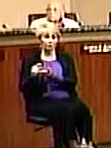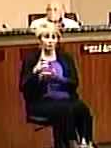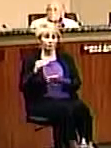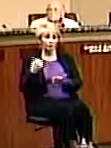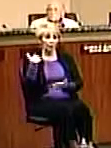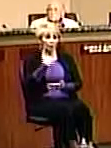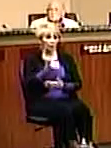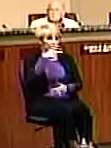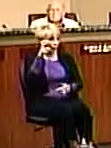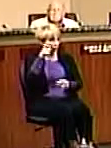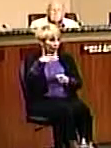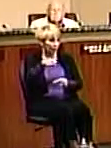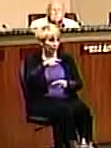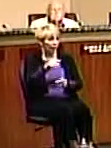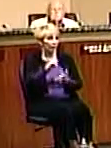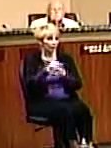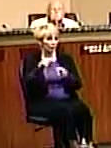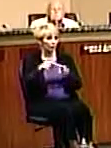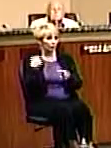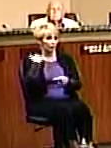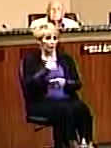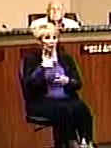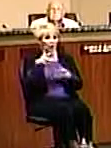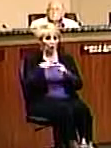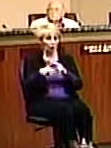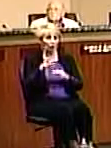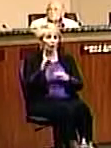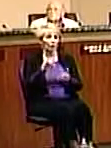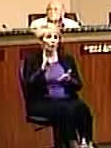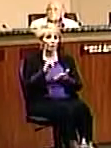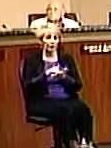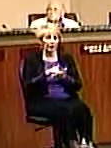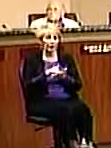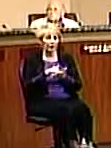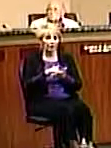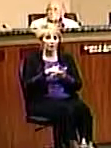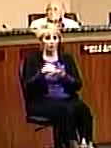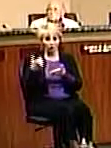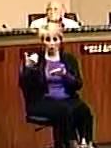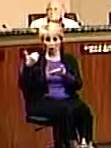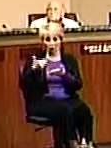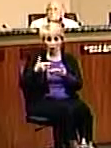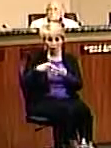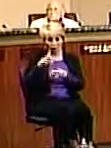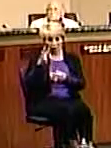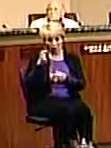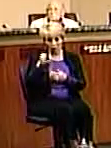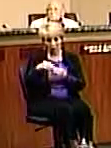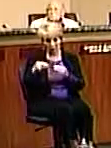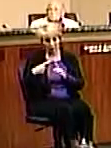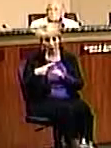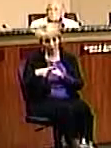and if we haven't heard from them, that's when we cut off. And that's right at getting close to $400 a month.